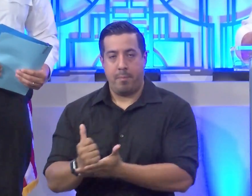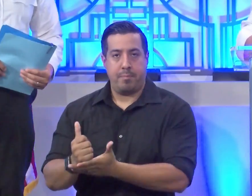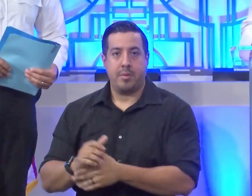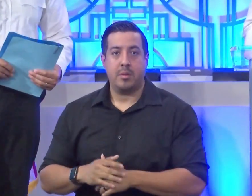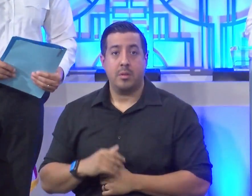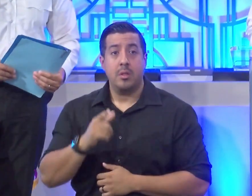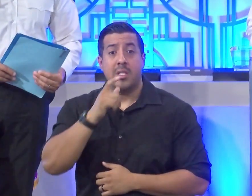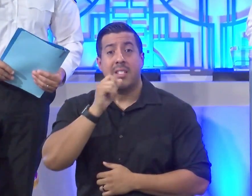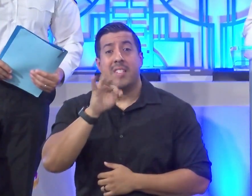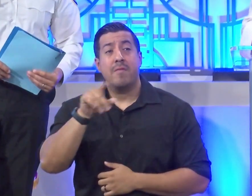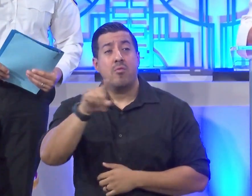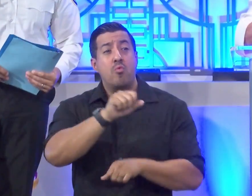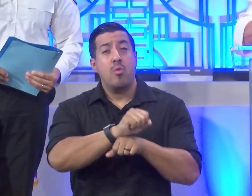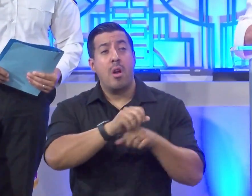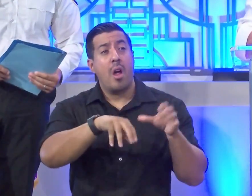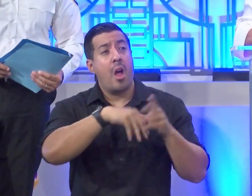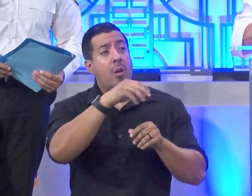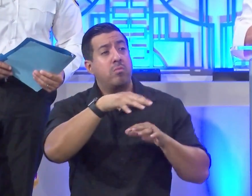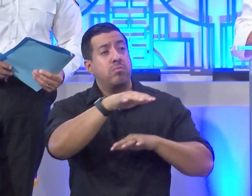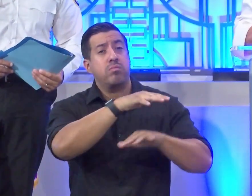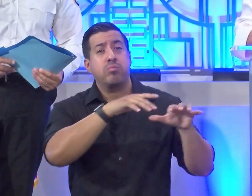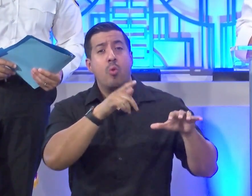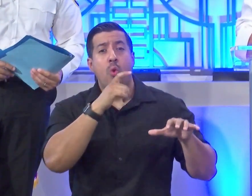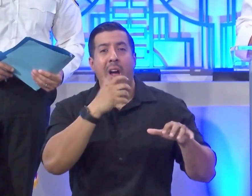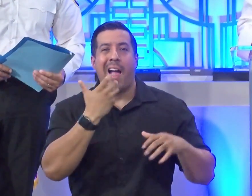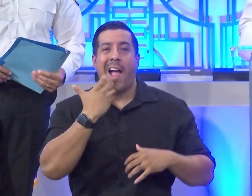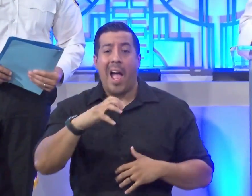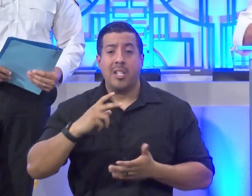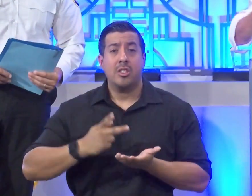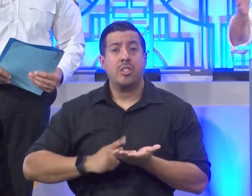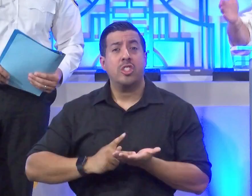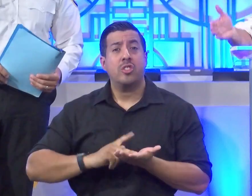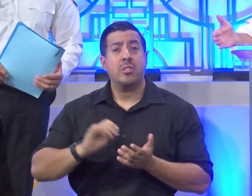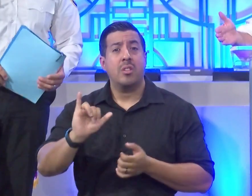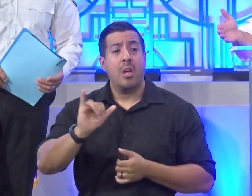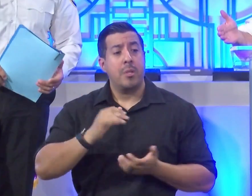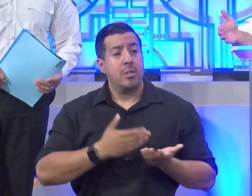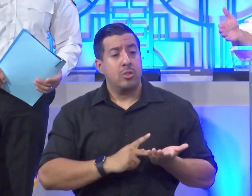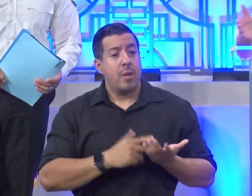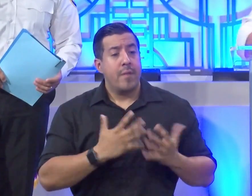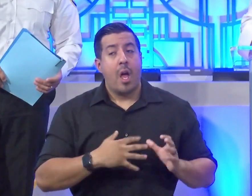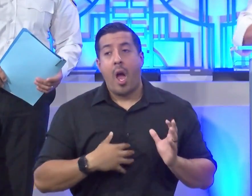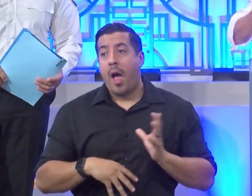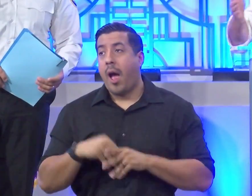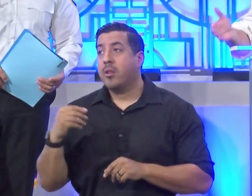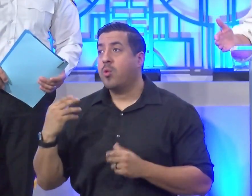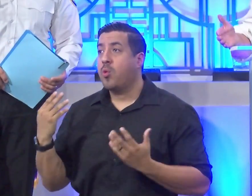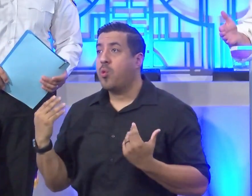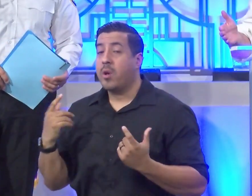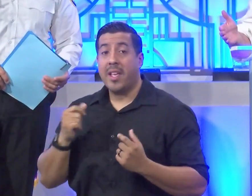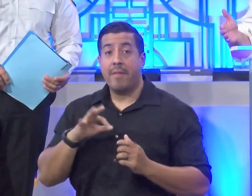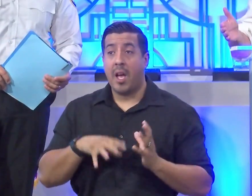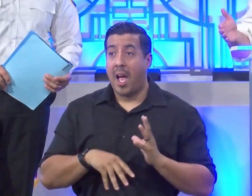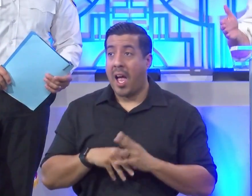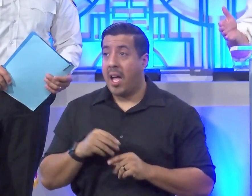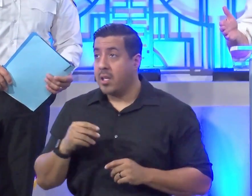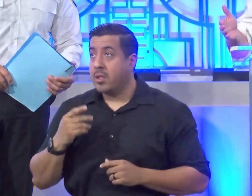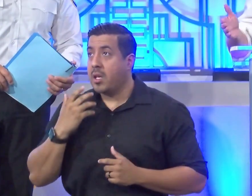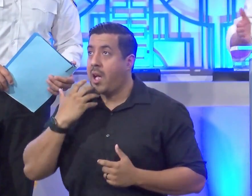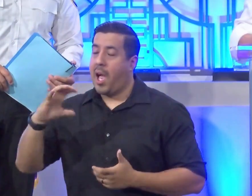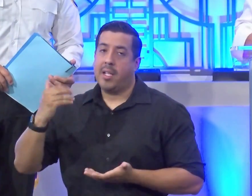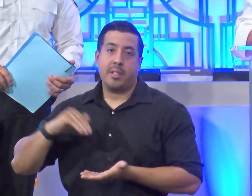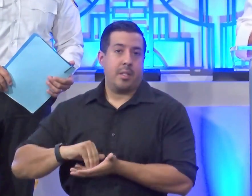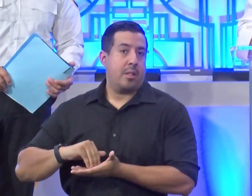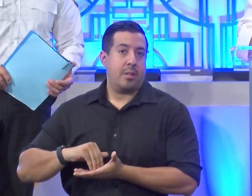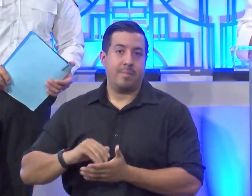hot environments like outdoors, or even somebody who works in a hot kitchen and usually steps outside to cool off, they're going to step outside today into another hot